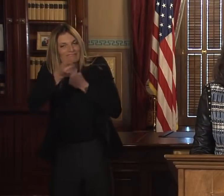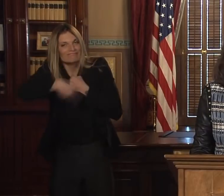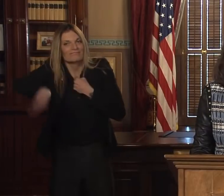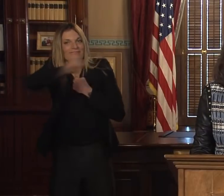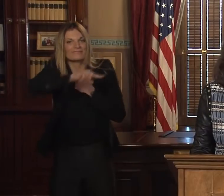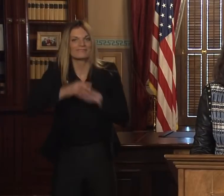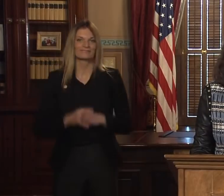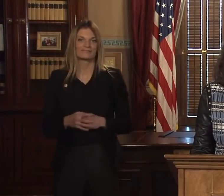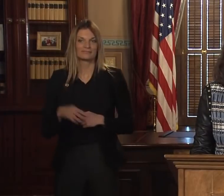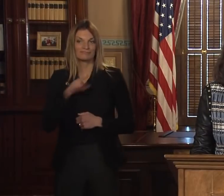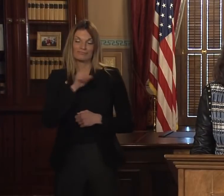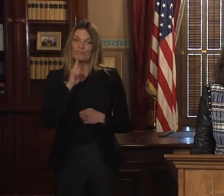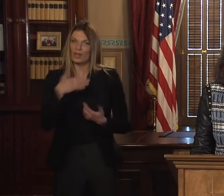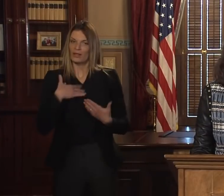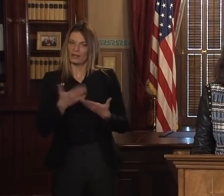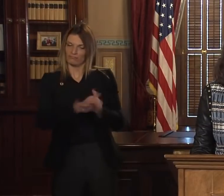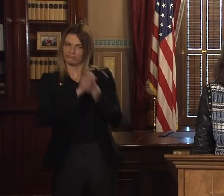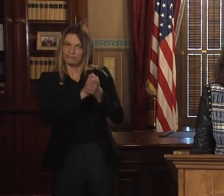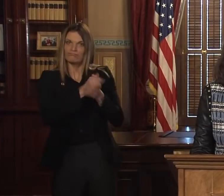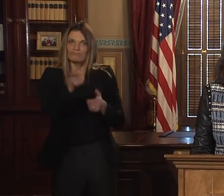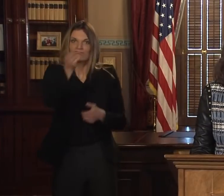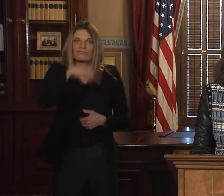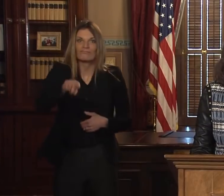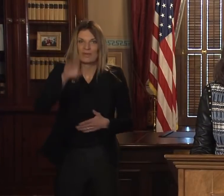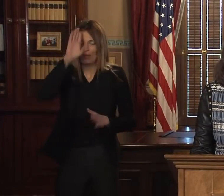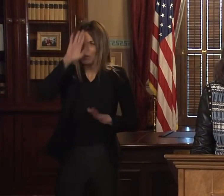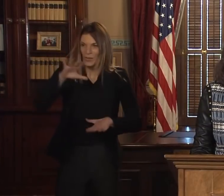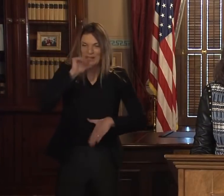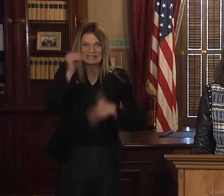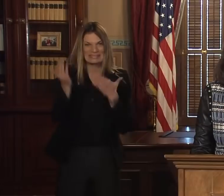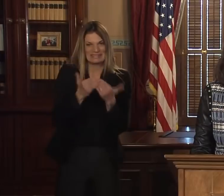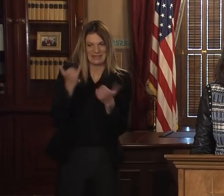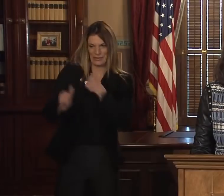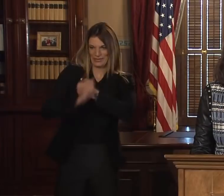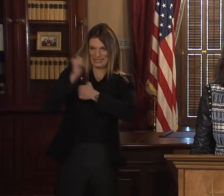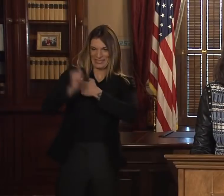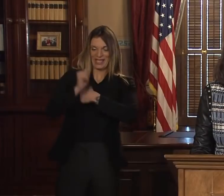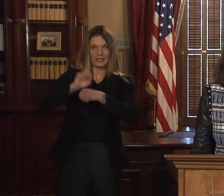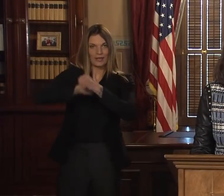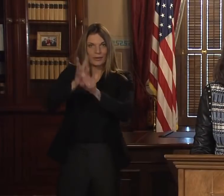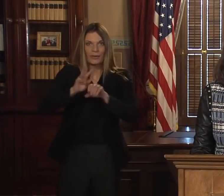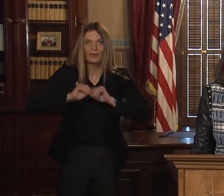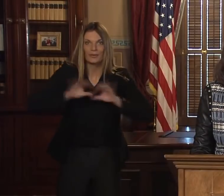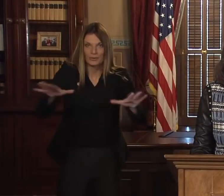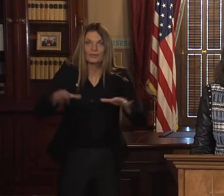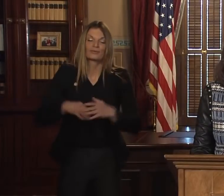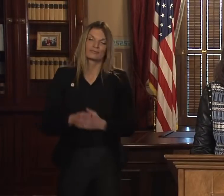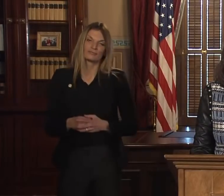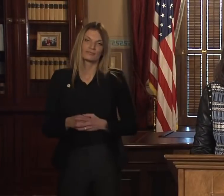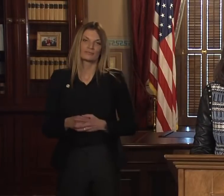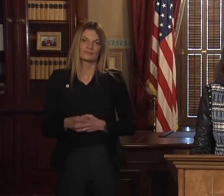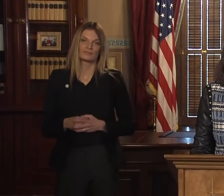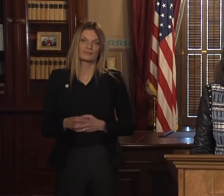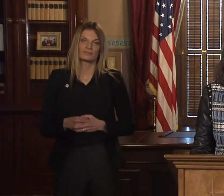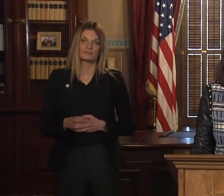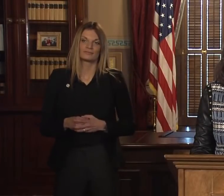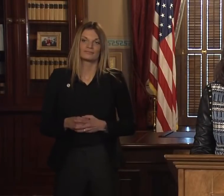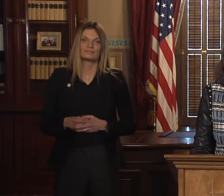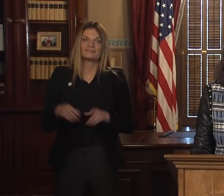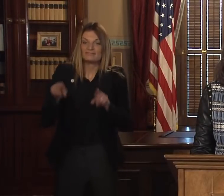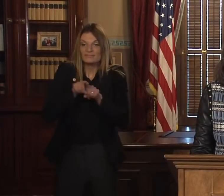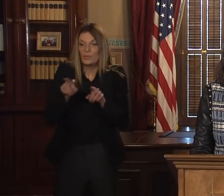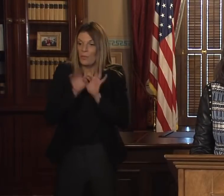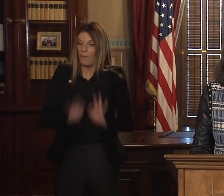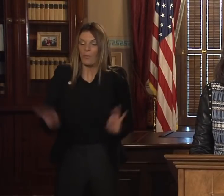people safe and exposing themselves to this deadly virus. We need to do it for them too, and for our small